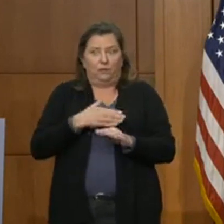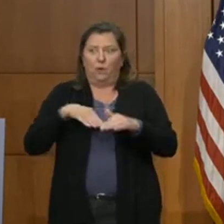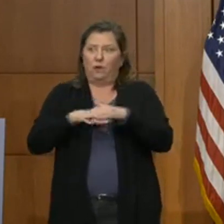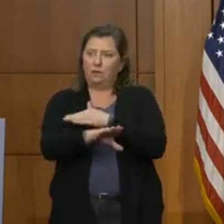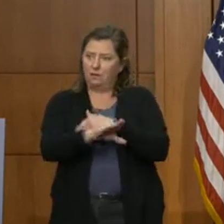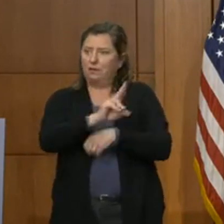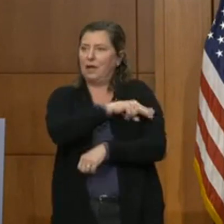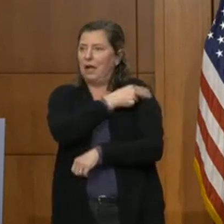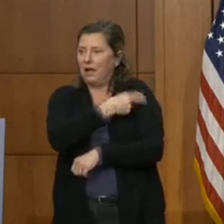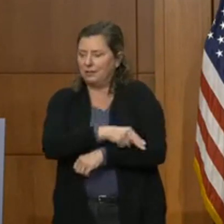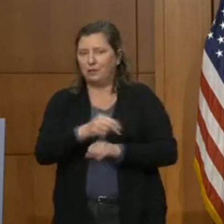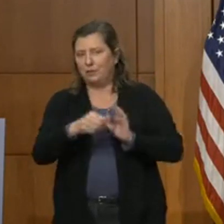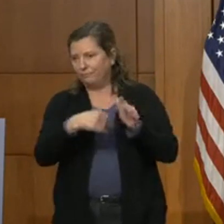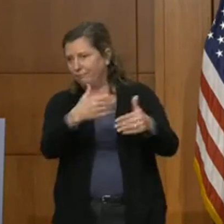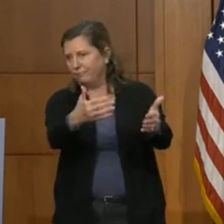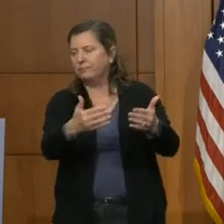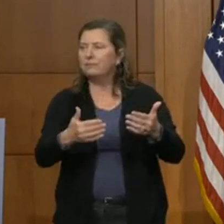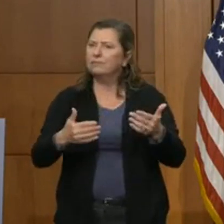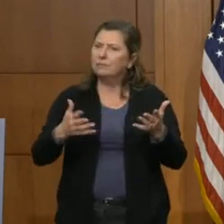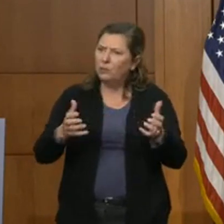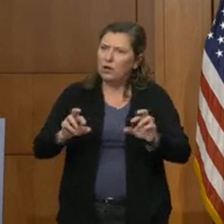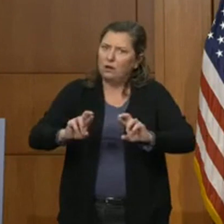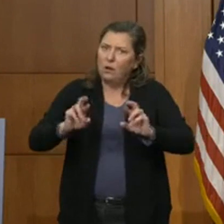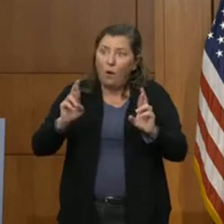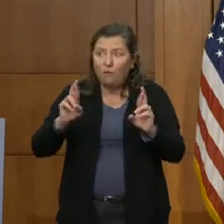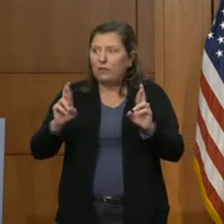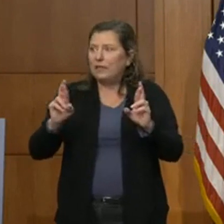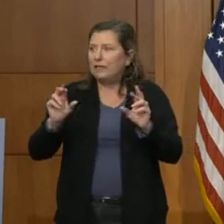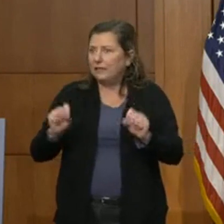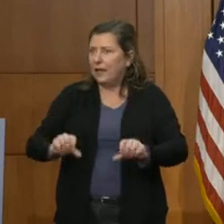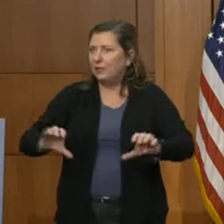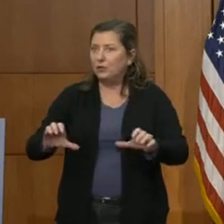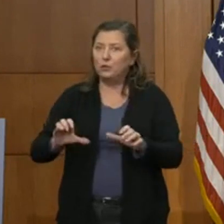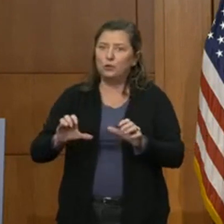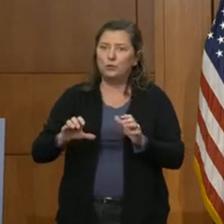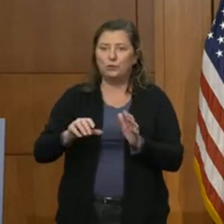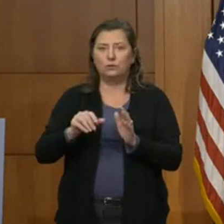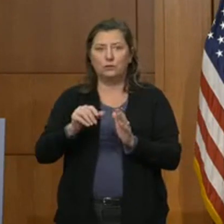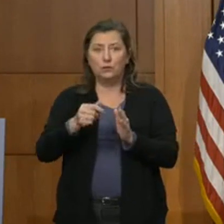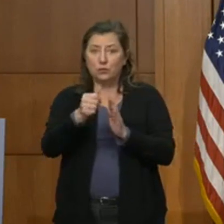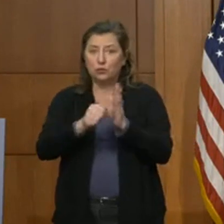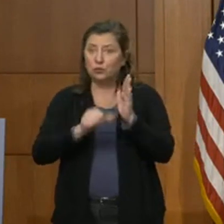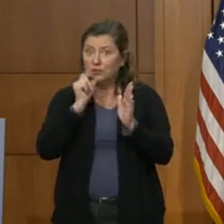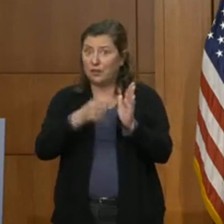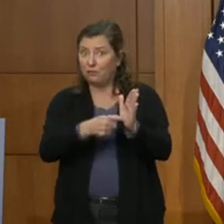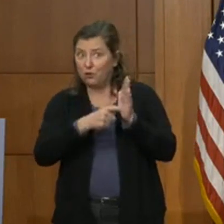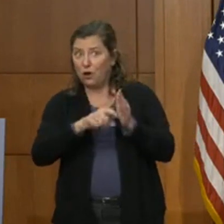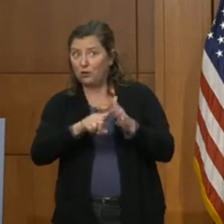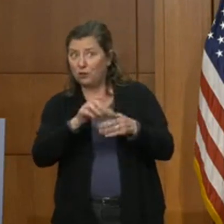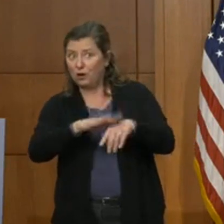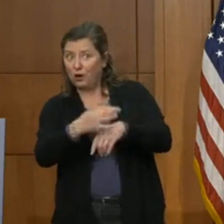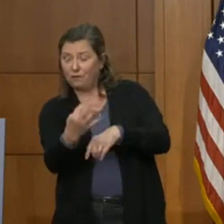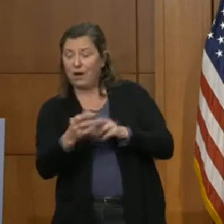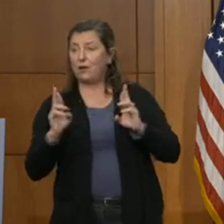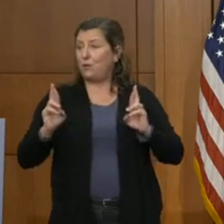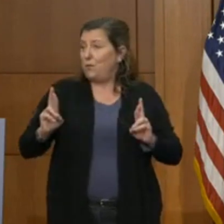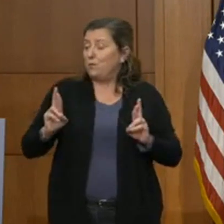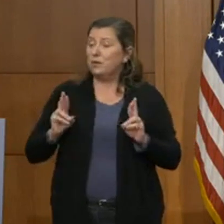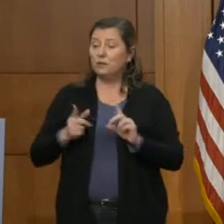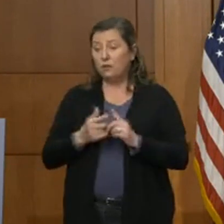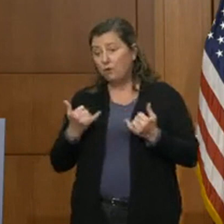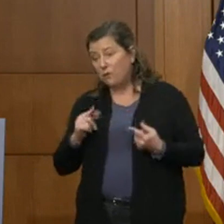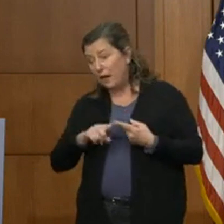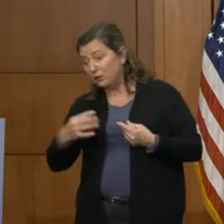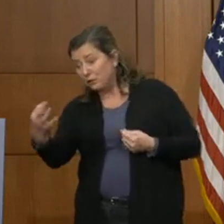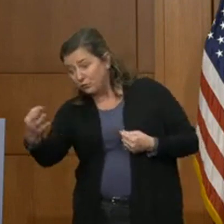hospitals and again in hopes of starting to do elective surgeries again on Friday. So between now and